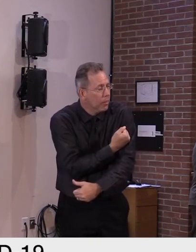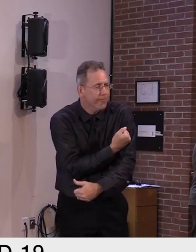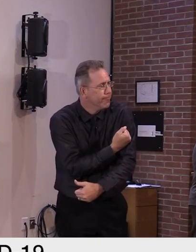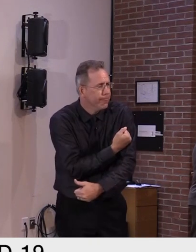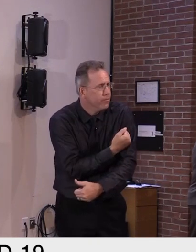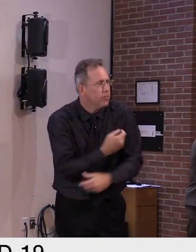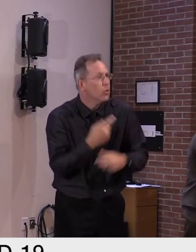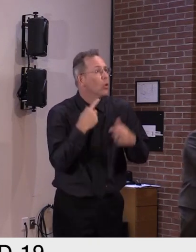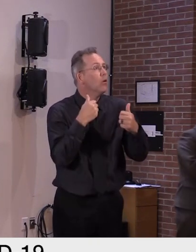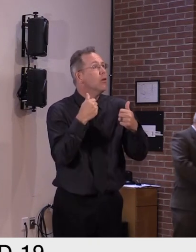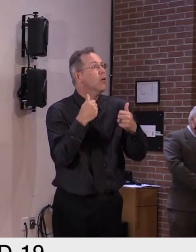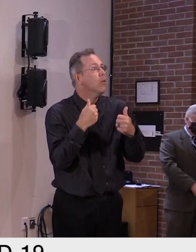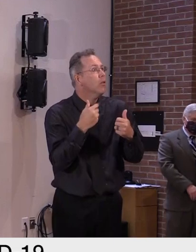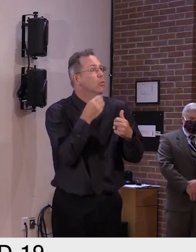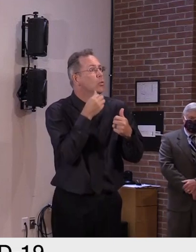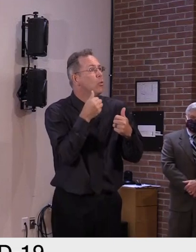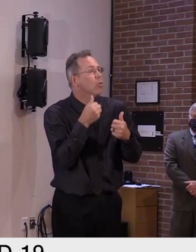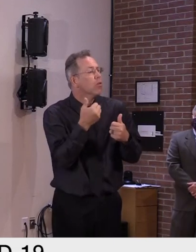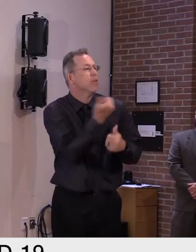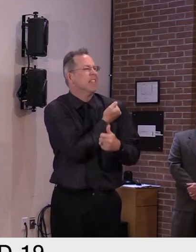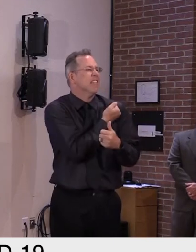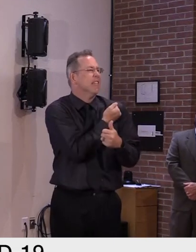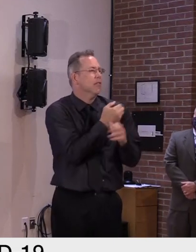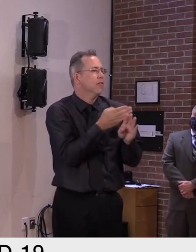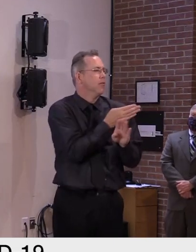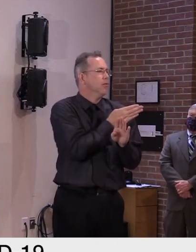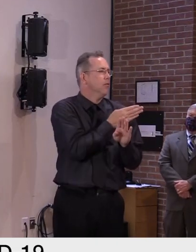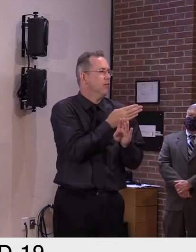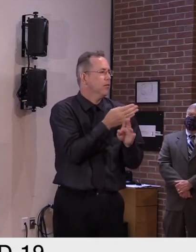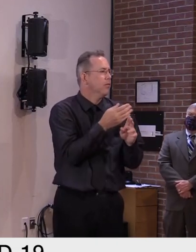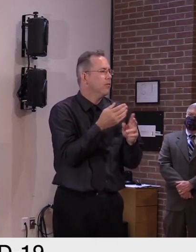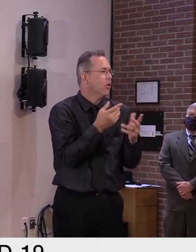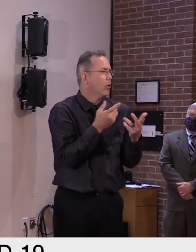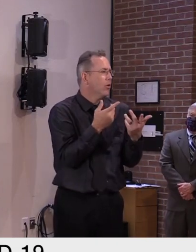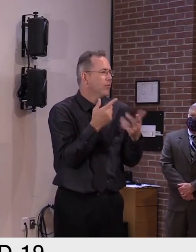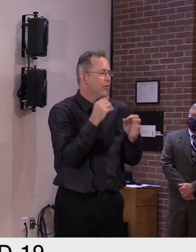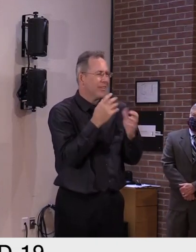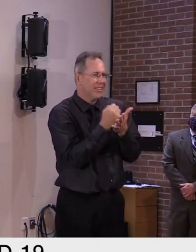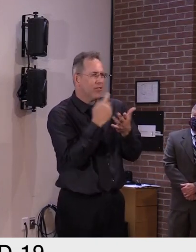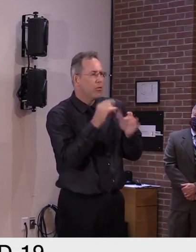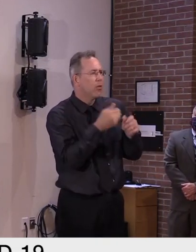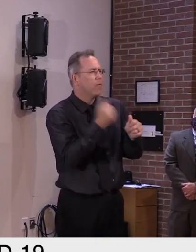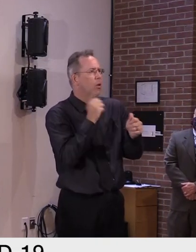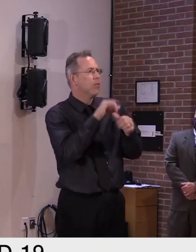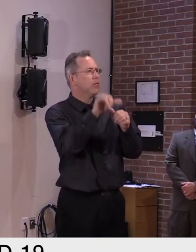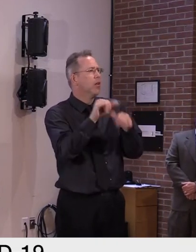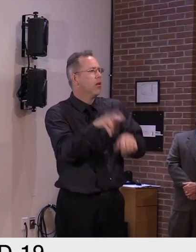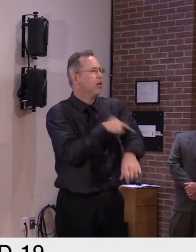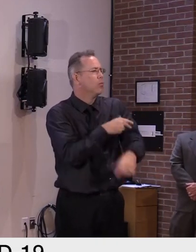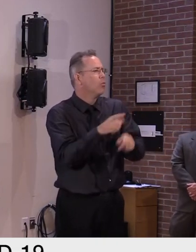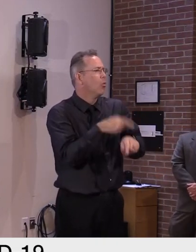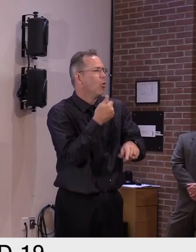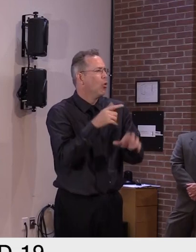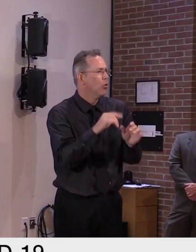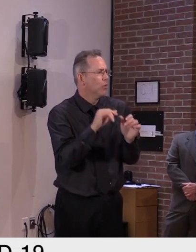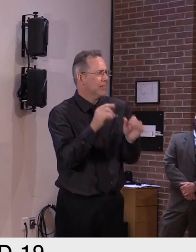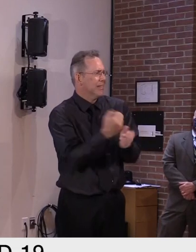And the study also looked at a few other ones, hydrochloroquine, I'm probably not going to say this right, lopinavir and